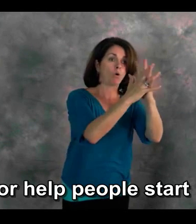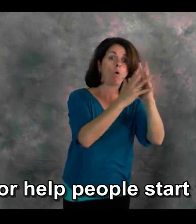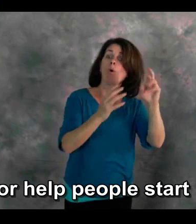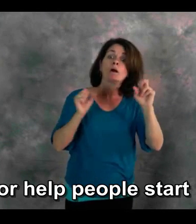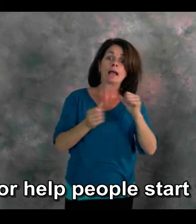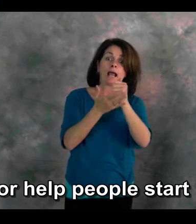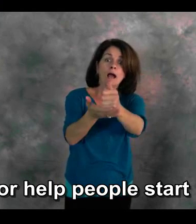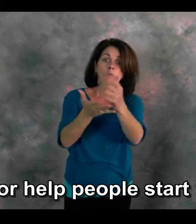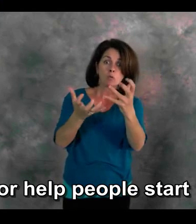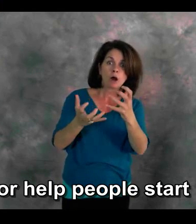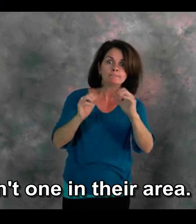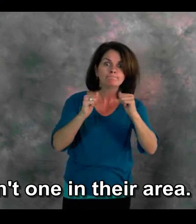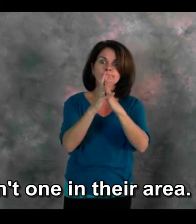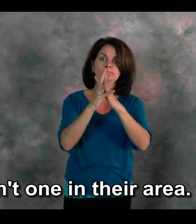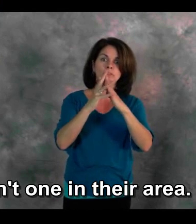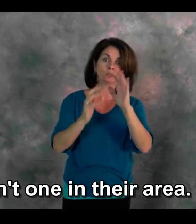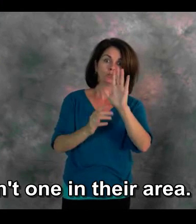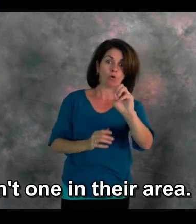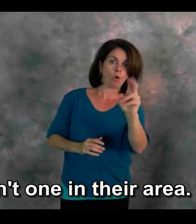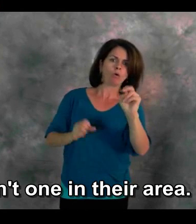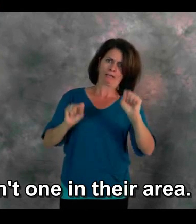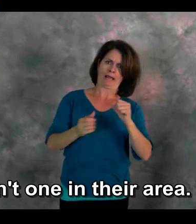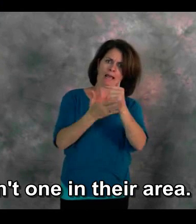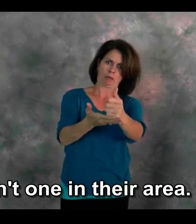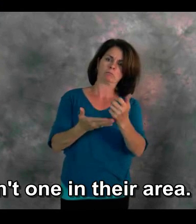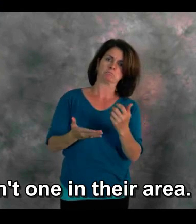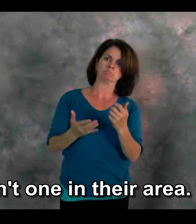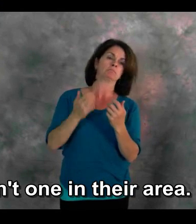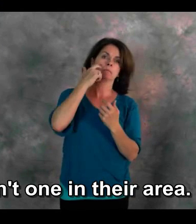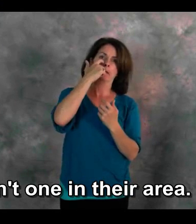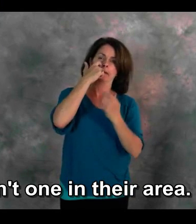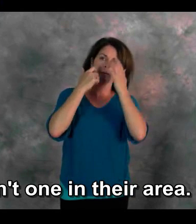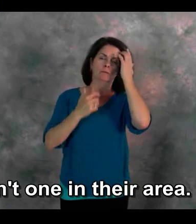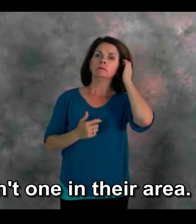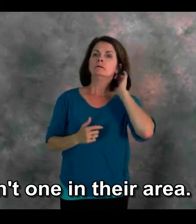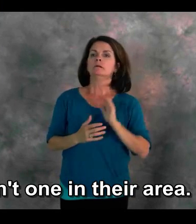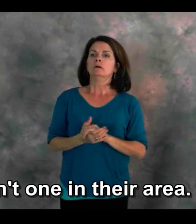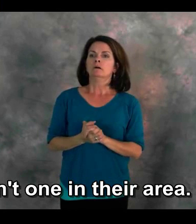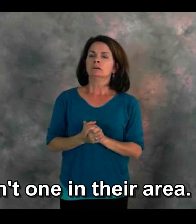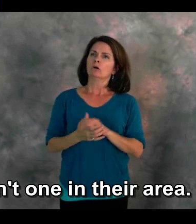that exist or help people start new programs if there isn't one in their area.